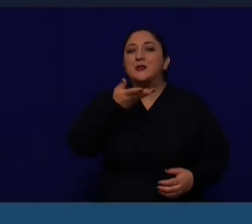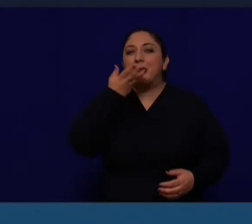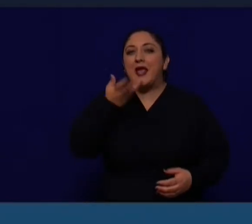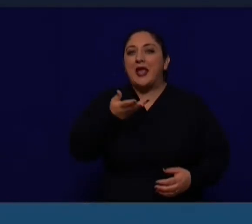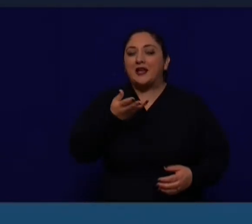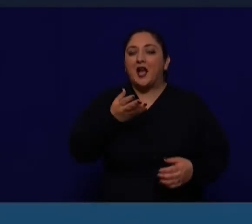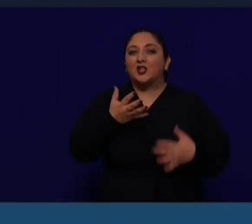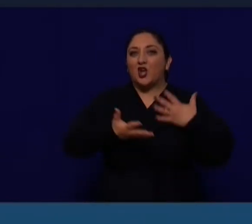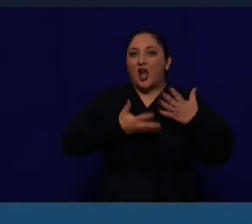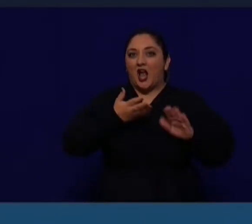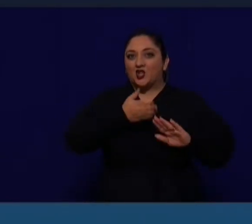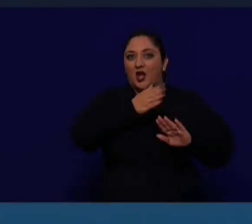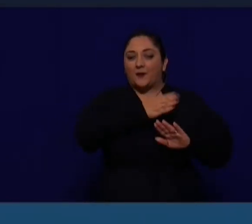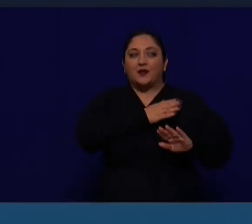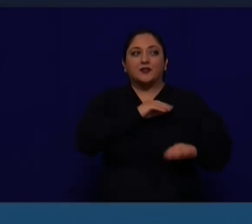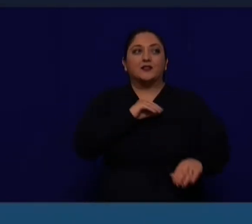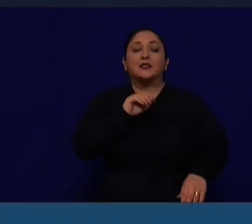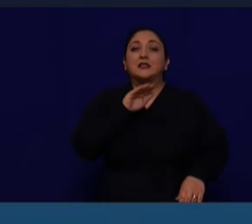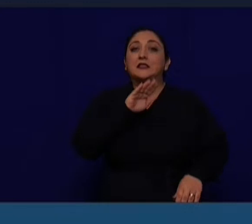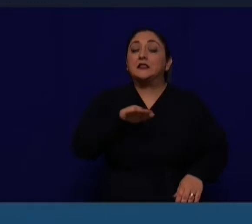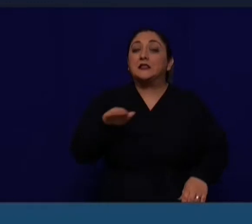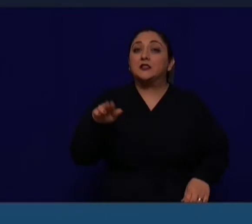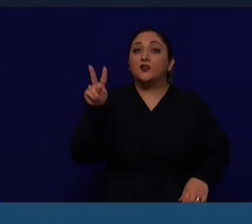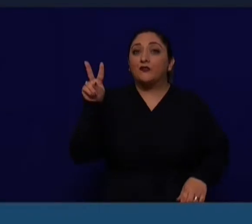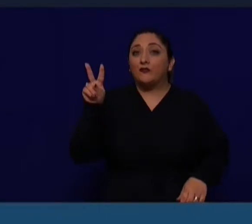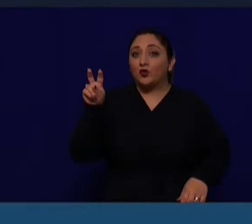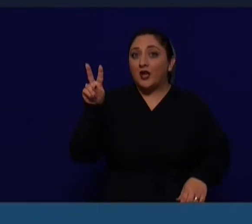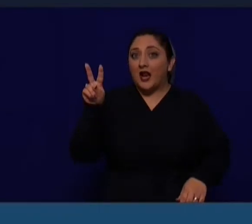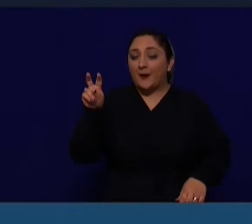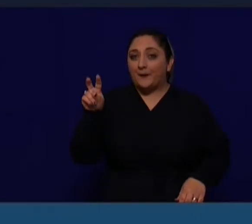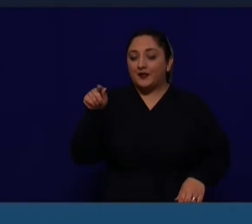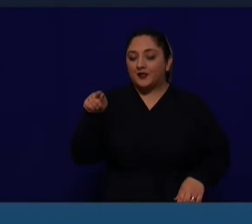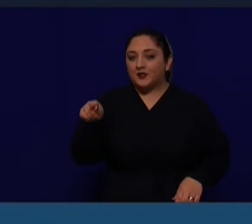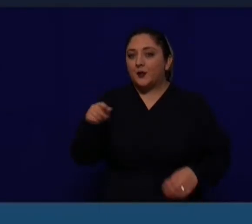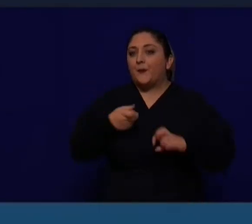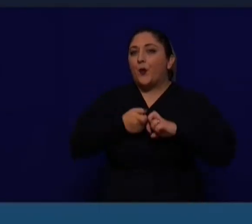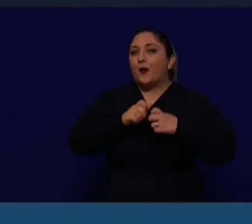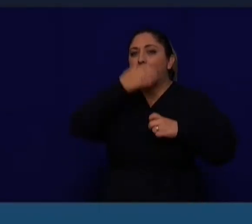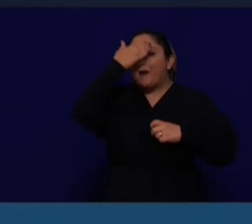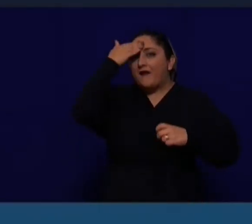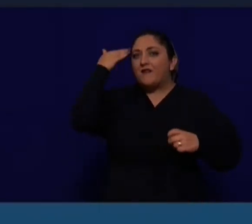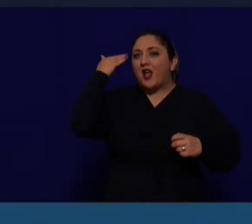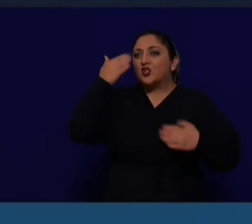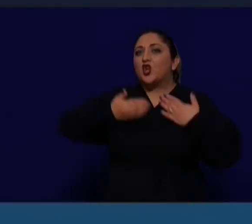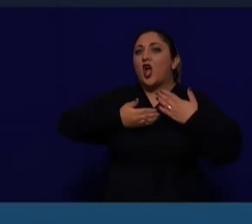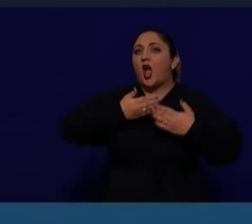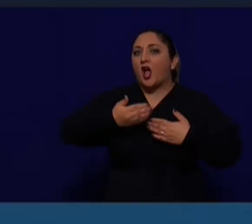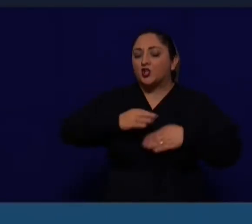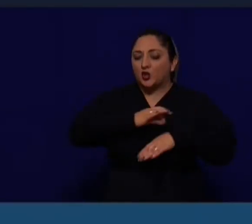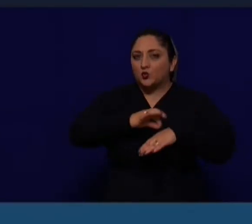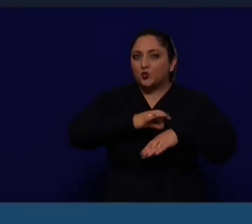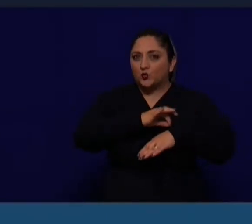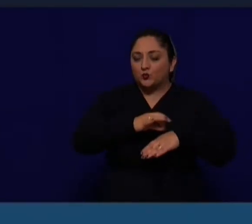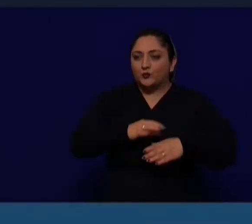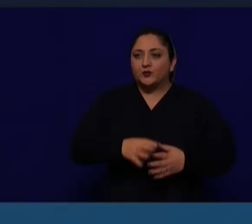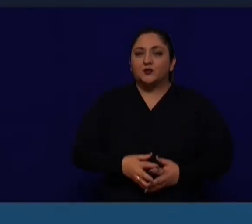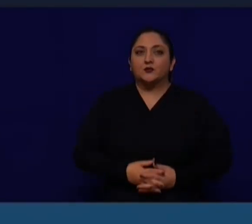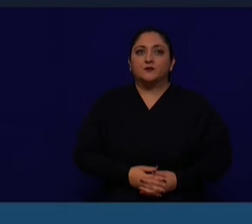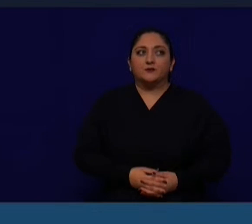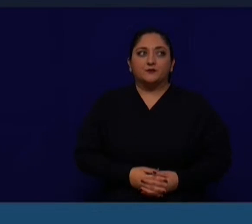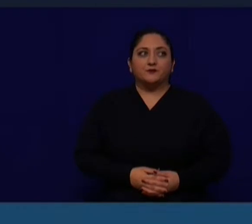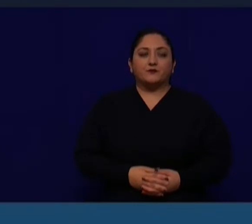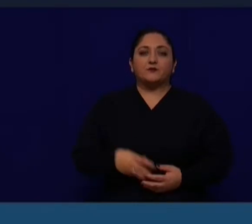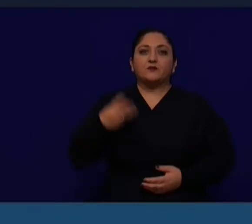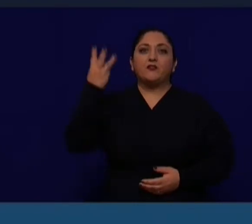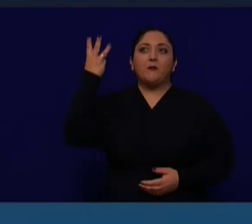huma dawk in-nies li għandhom dak il-kundizzjonijiet mediċi li ħafna minnhom kienu dak il-kondizzjonijiet li min jiftakar f'Marzu